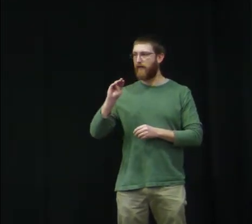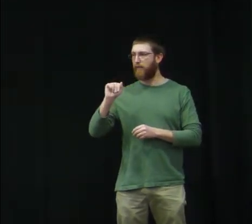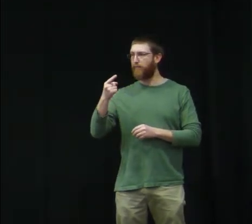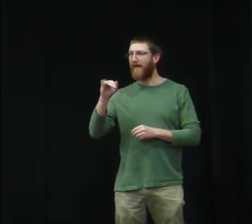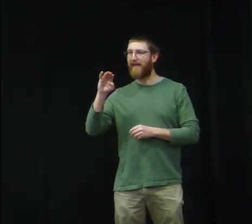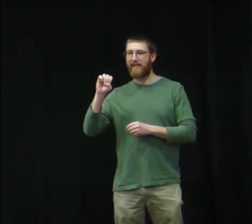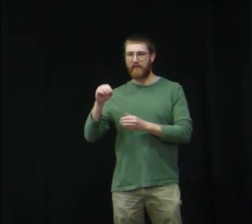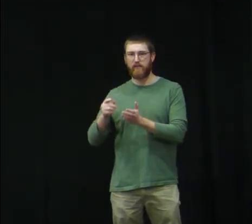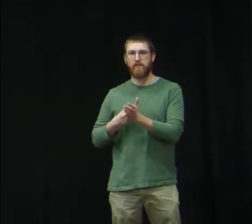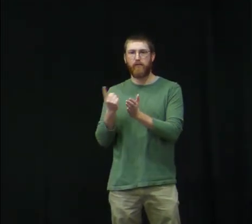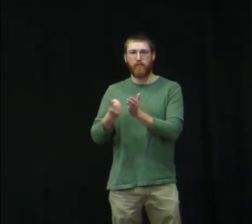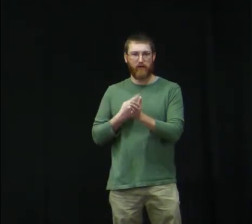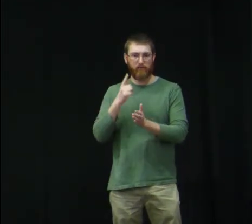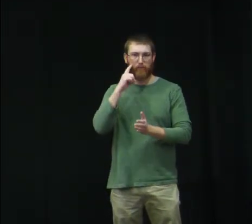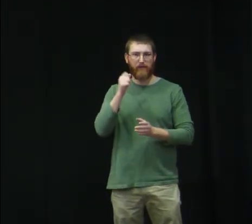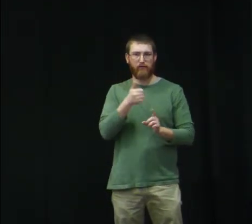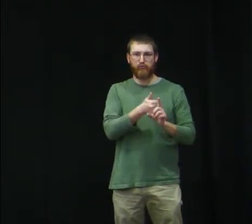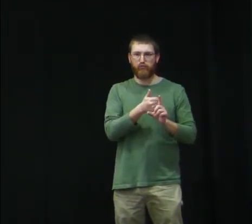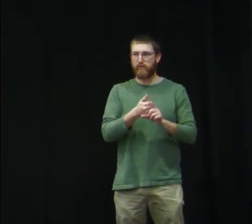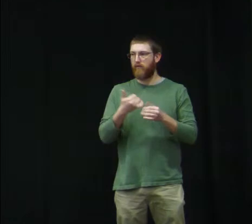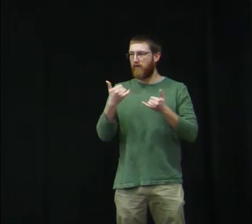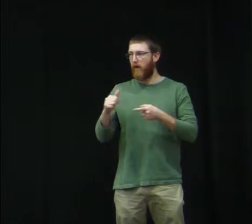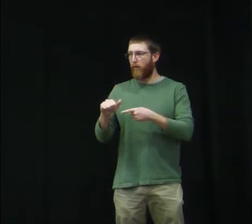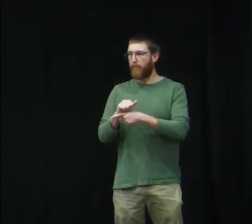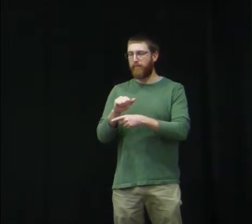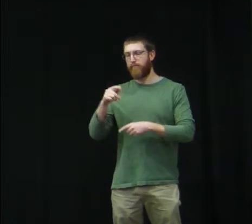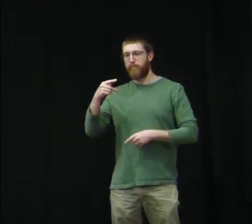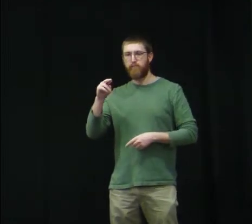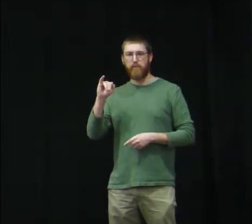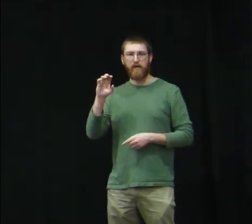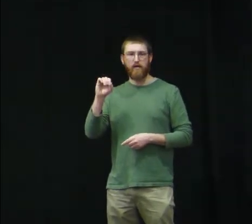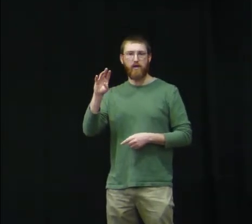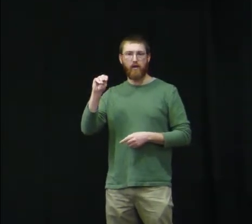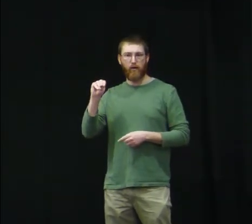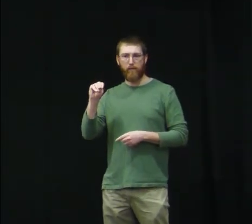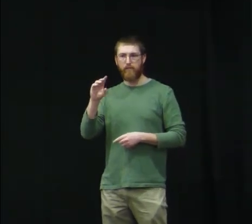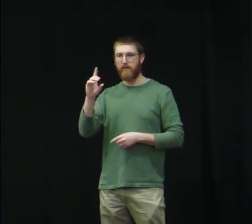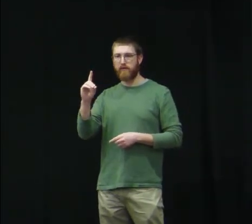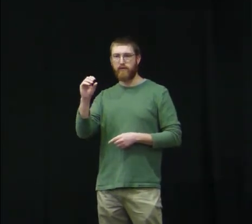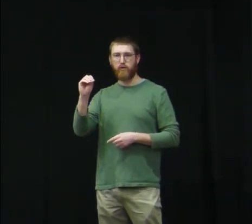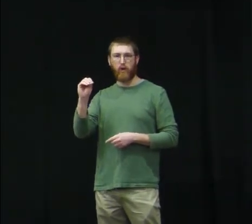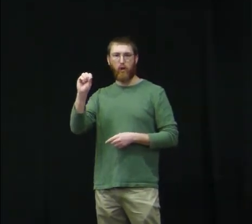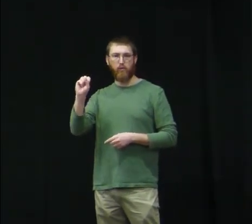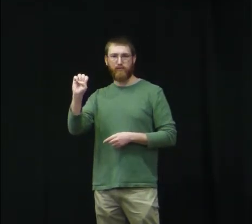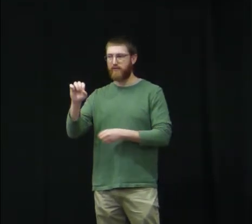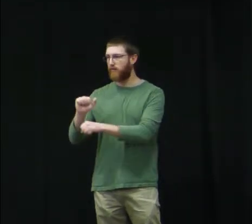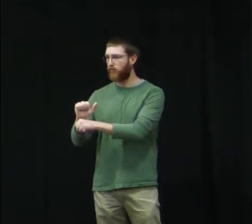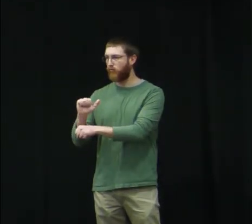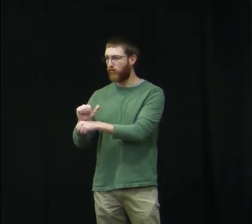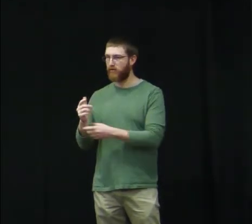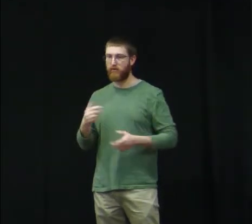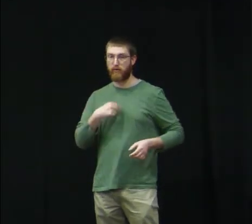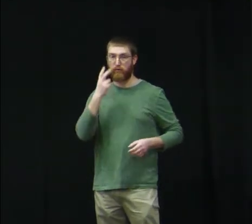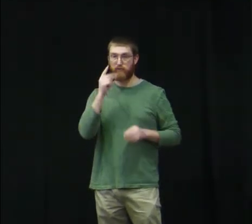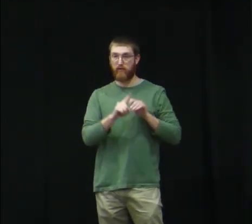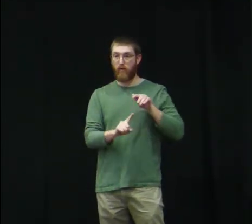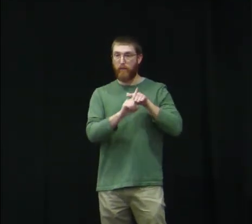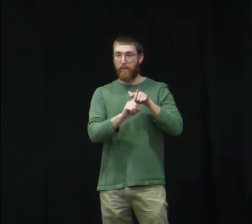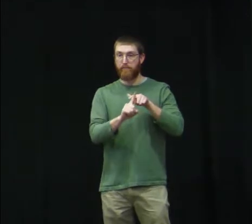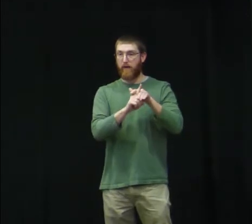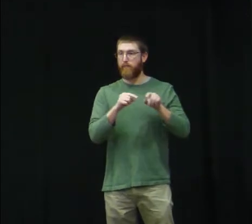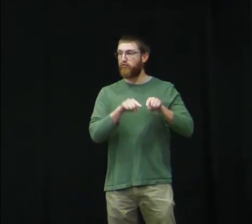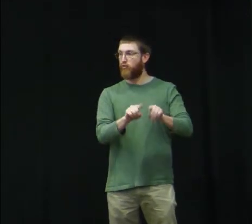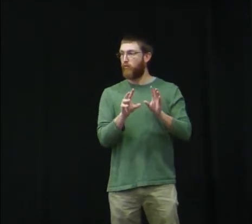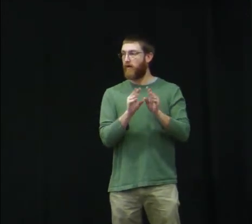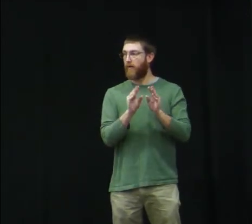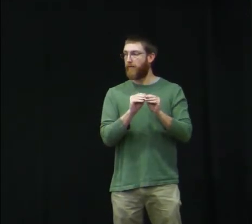her doing some of those things because she can do that as part of that practicum. So if you all see her in meetings, it's